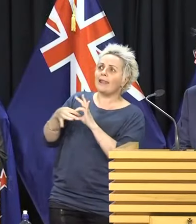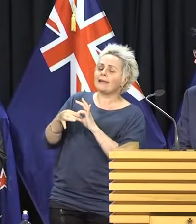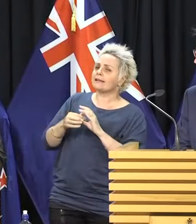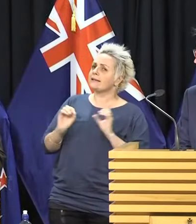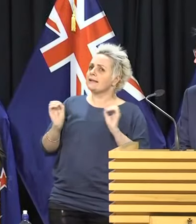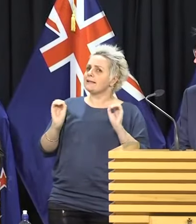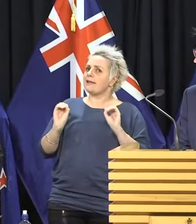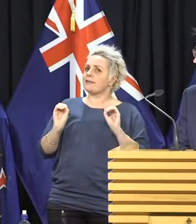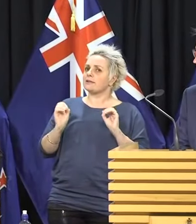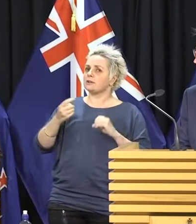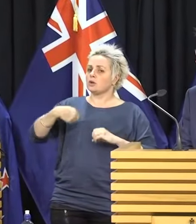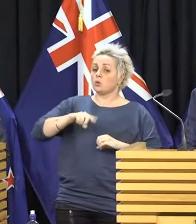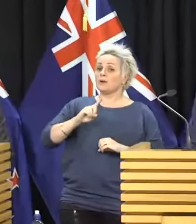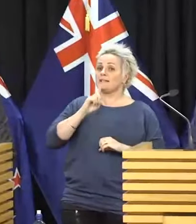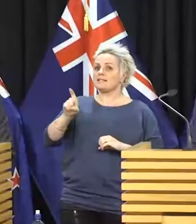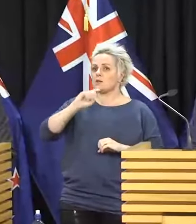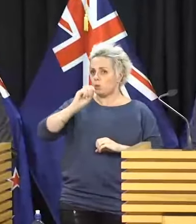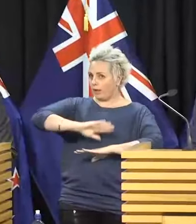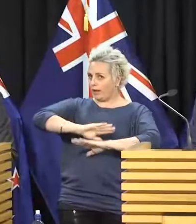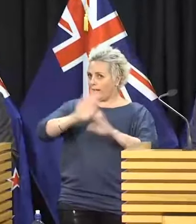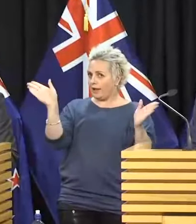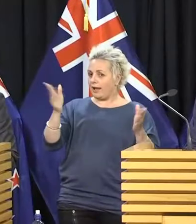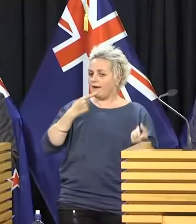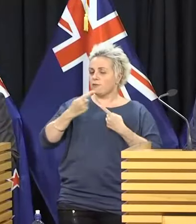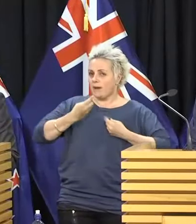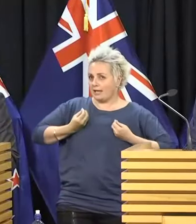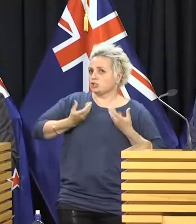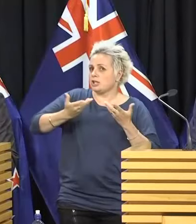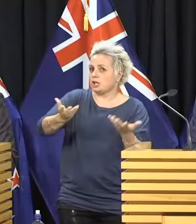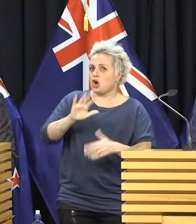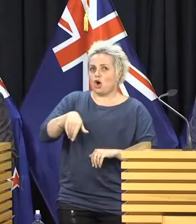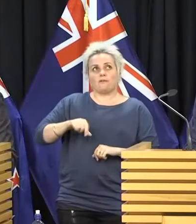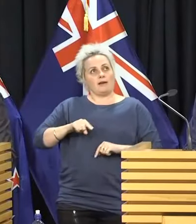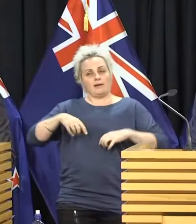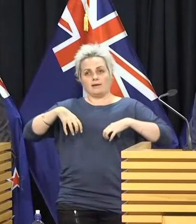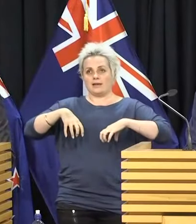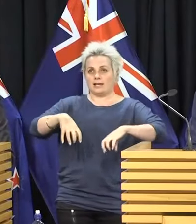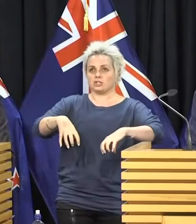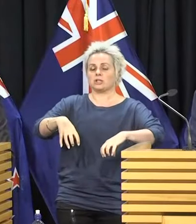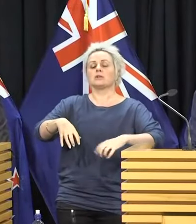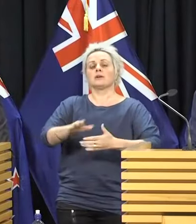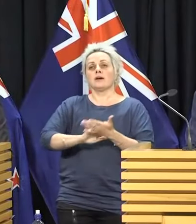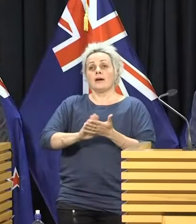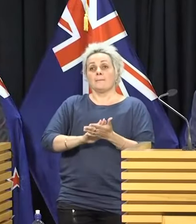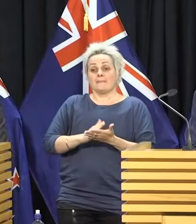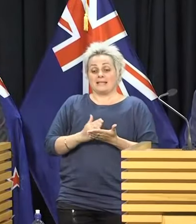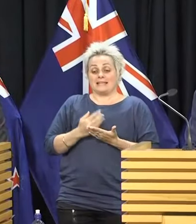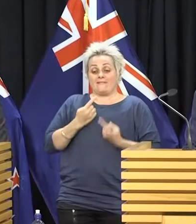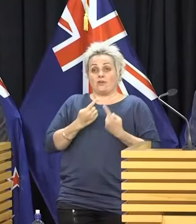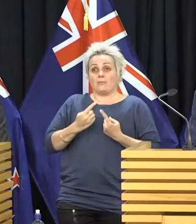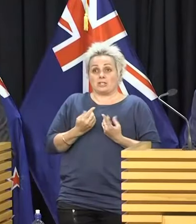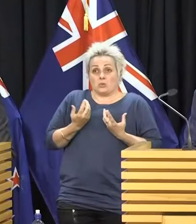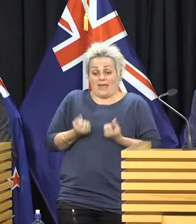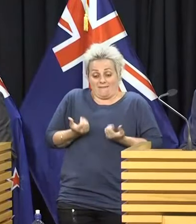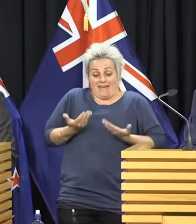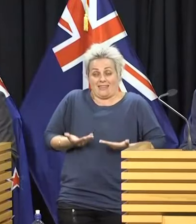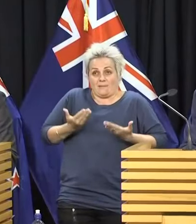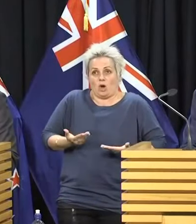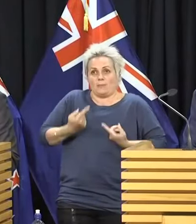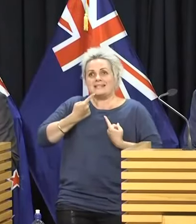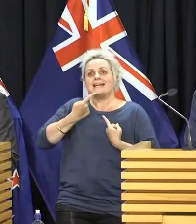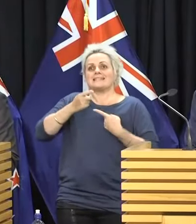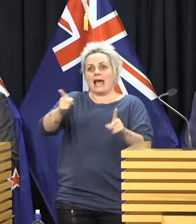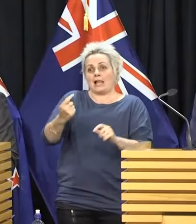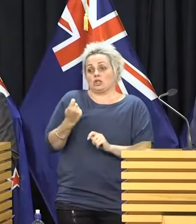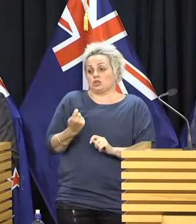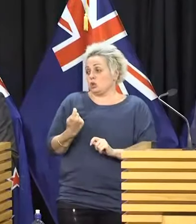commitment to be as open and transparent as possible around our Covid-19 response, and in keeping with that, we're sharing the information that we have now as soon as